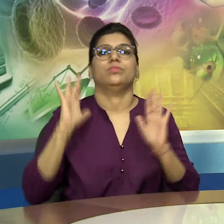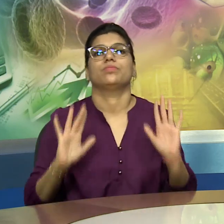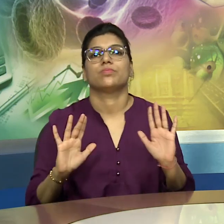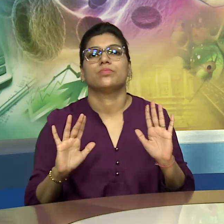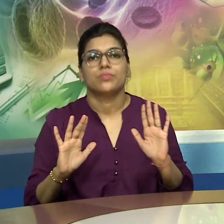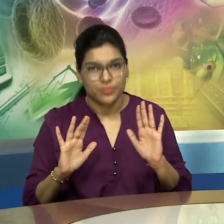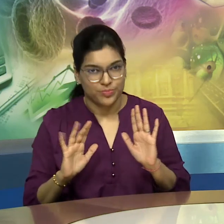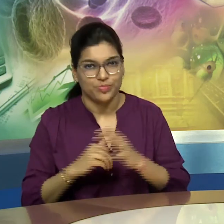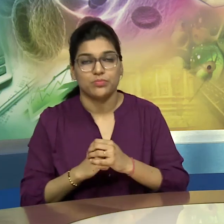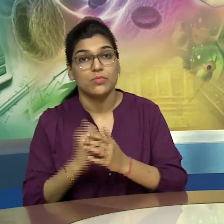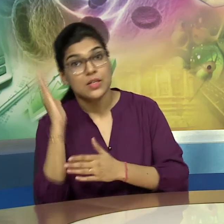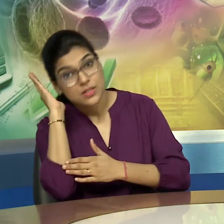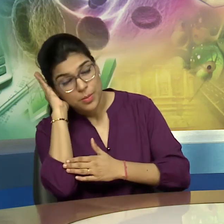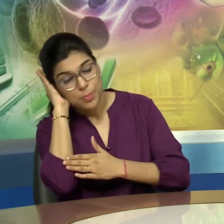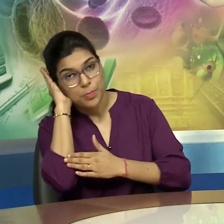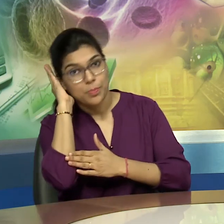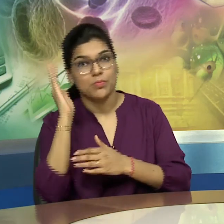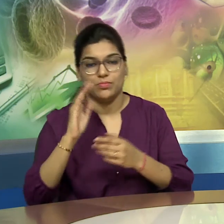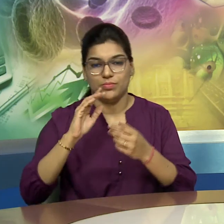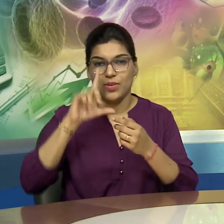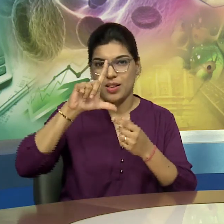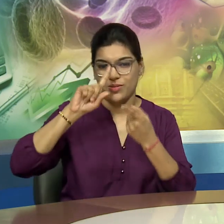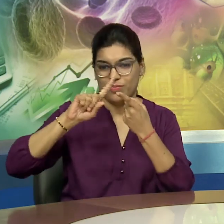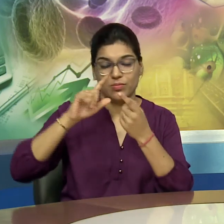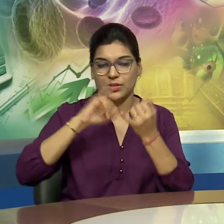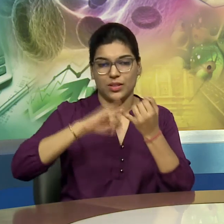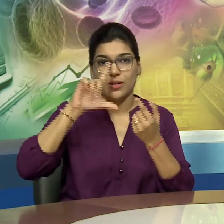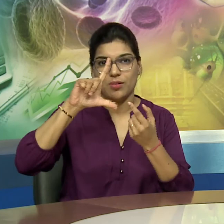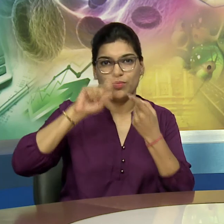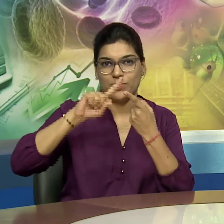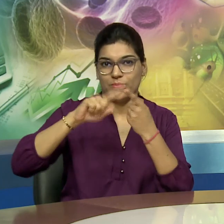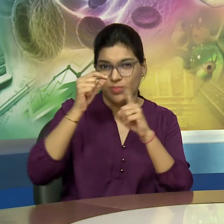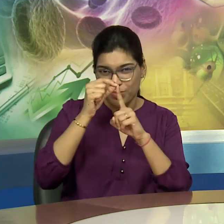All the words written in the second column, they are for the simple past.